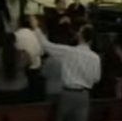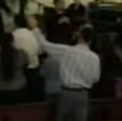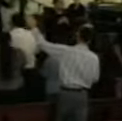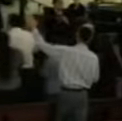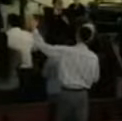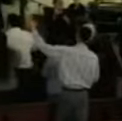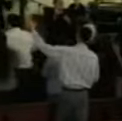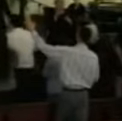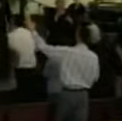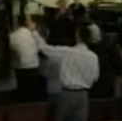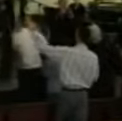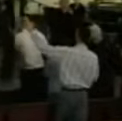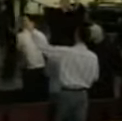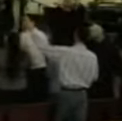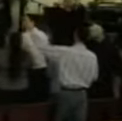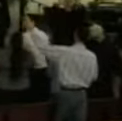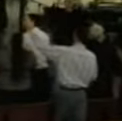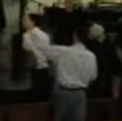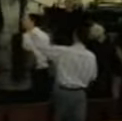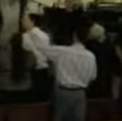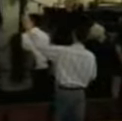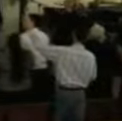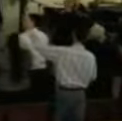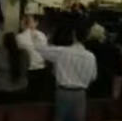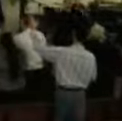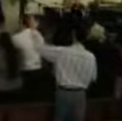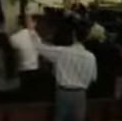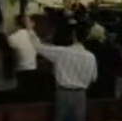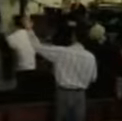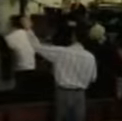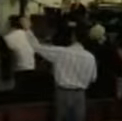He wants to become greater.